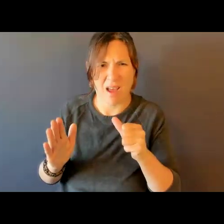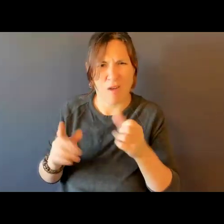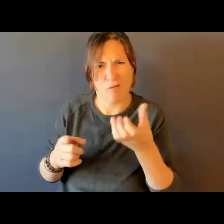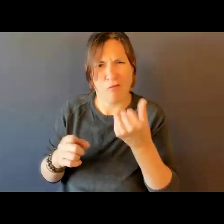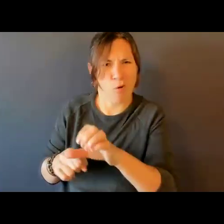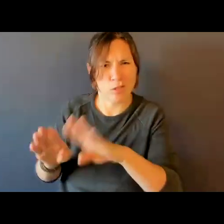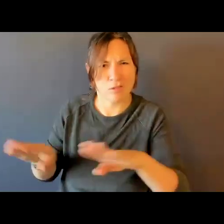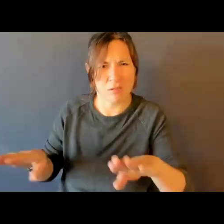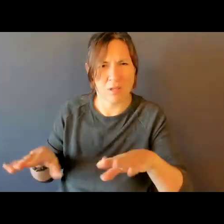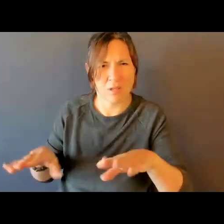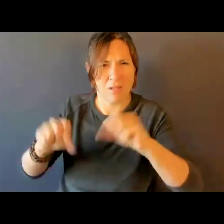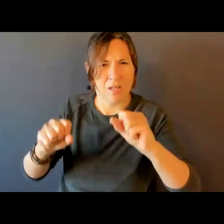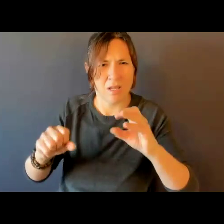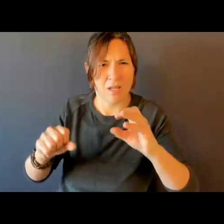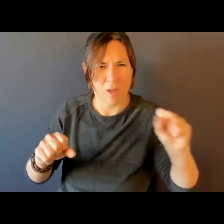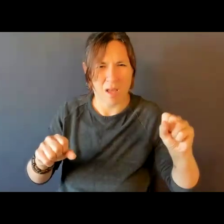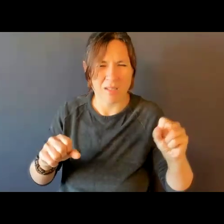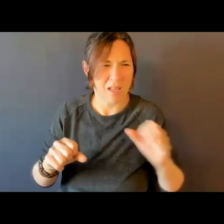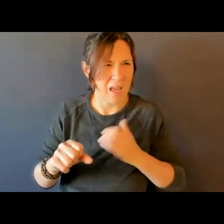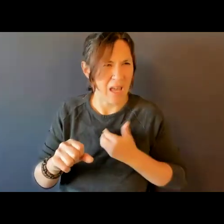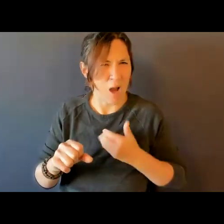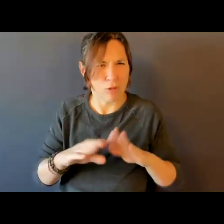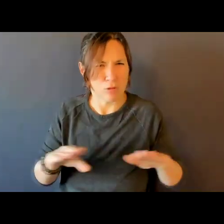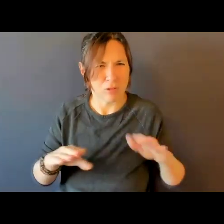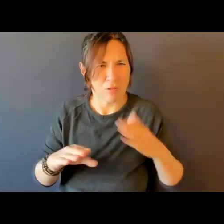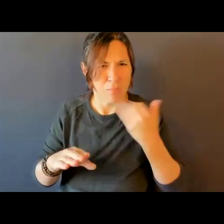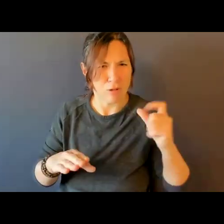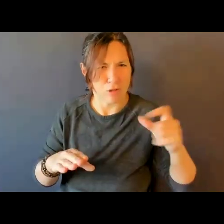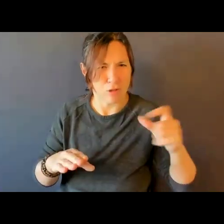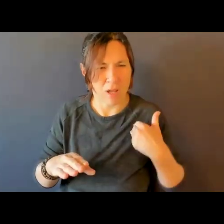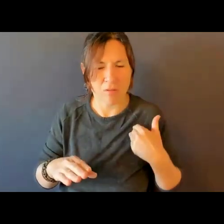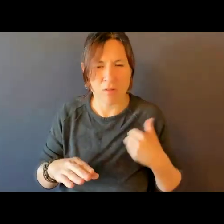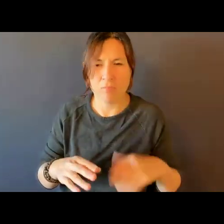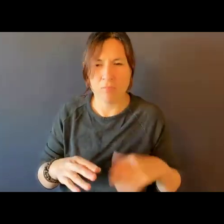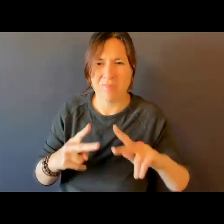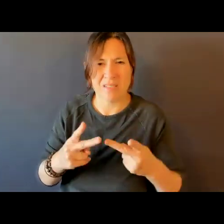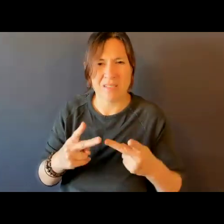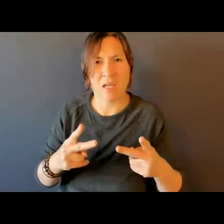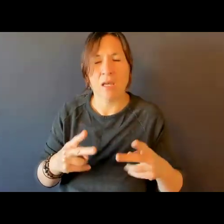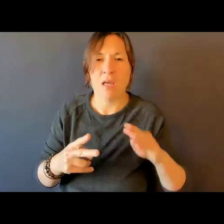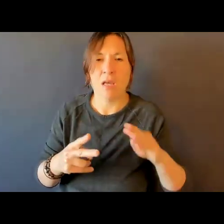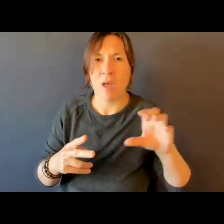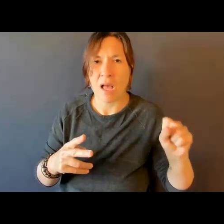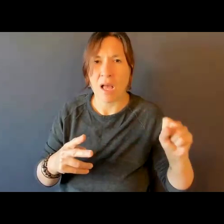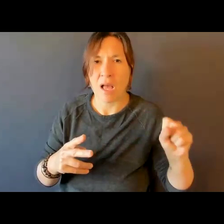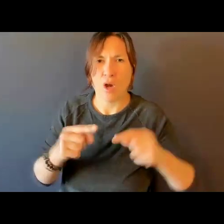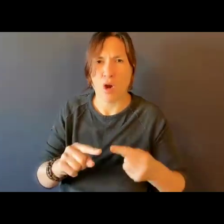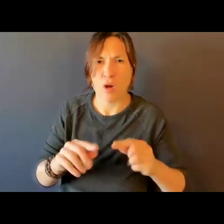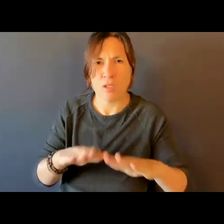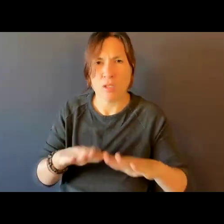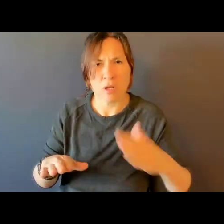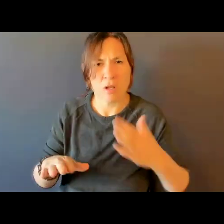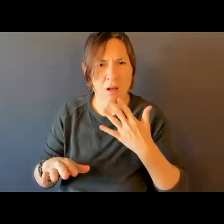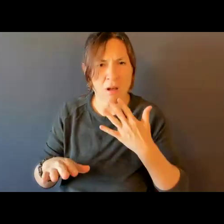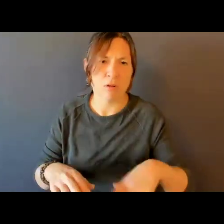Shouldn't our children deserve better? 2, MCAS is especially damaging to our children of color and low-income